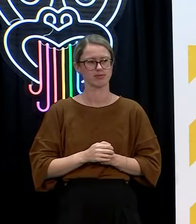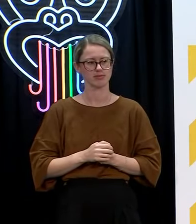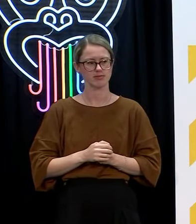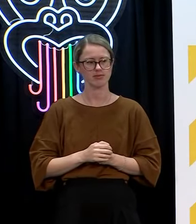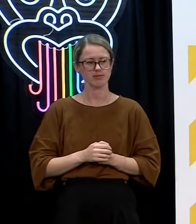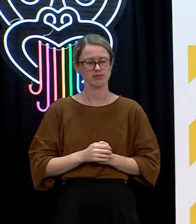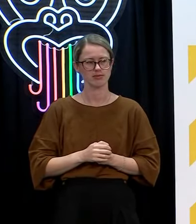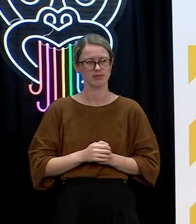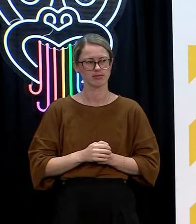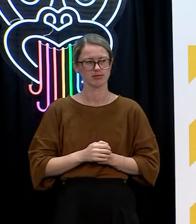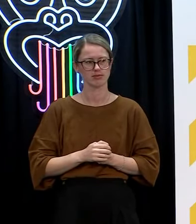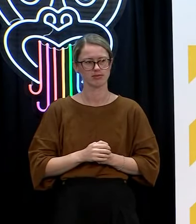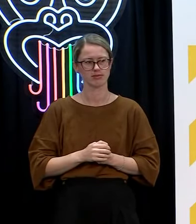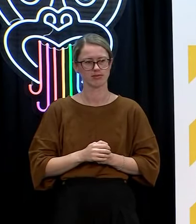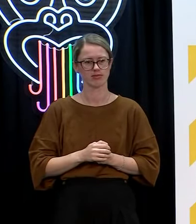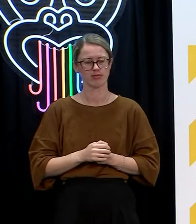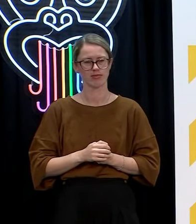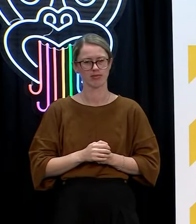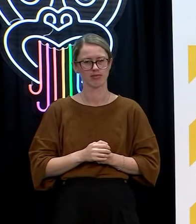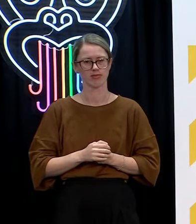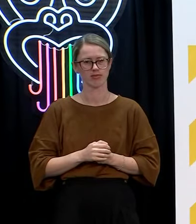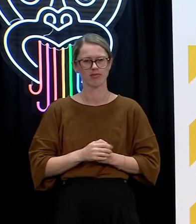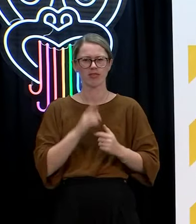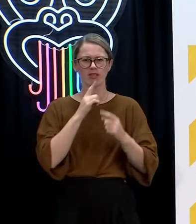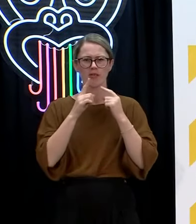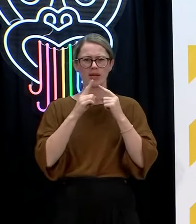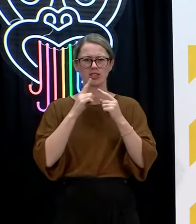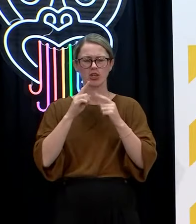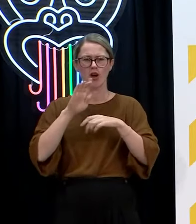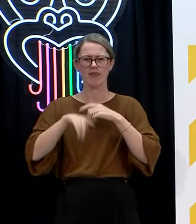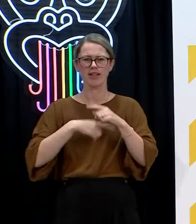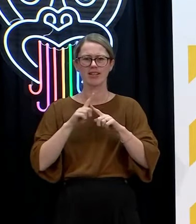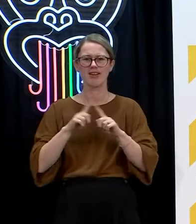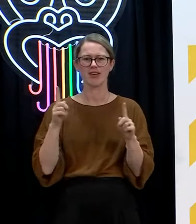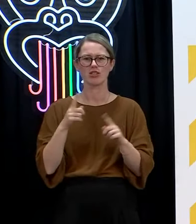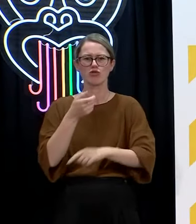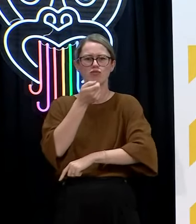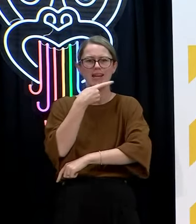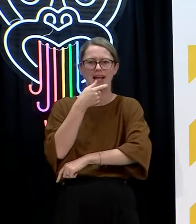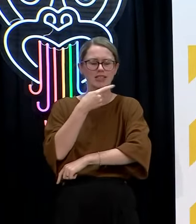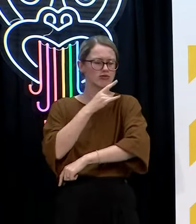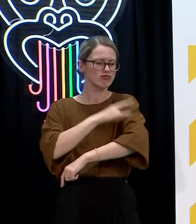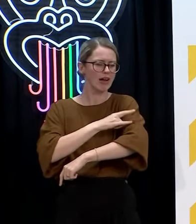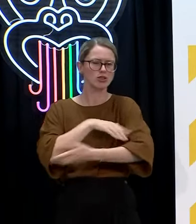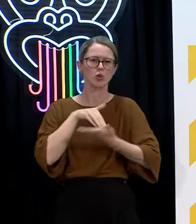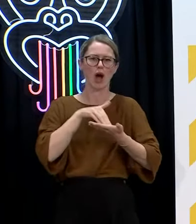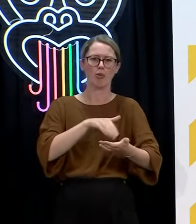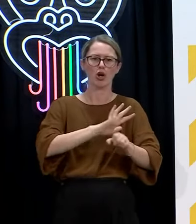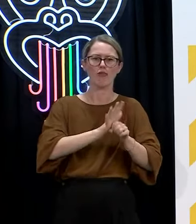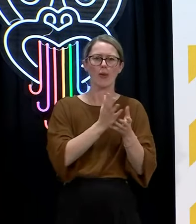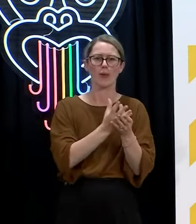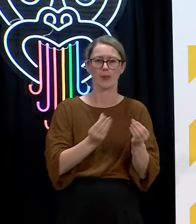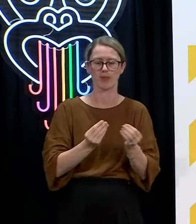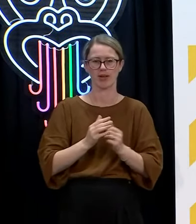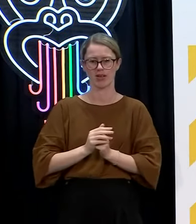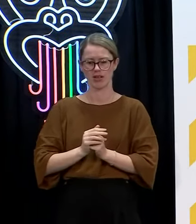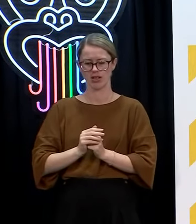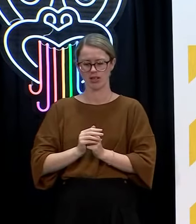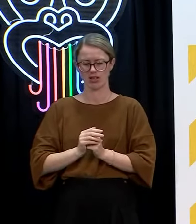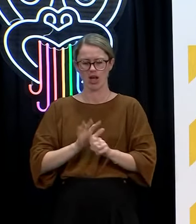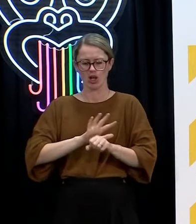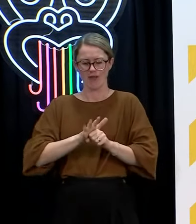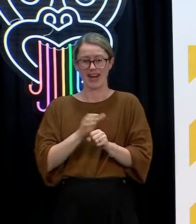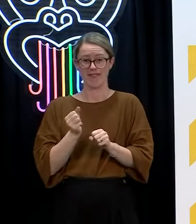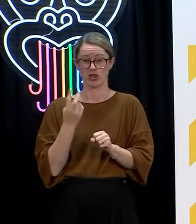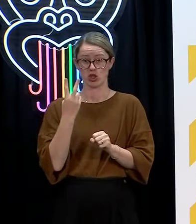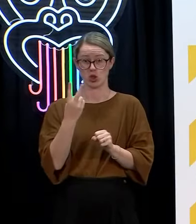Just a note on how the main medications and treatments for COVID-19 work. COVID-19 infections cause